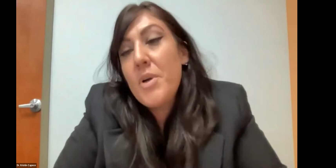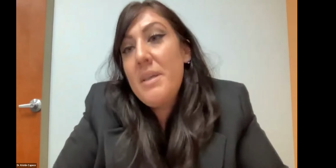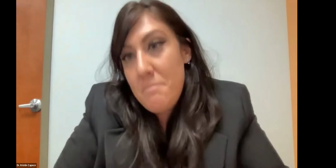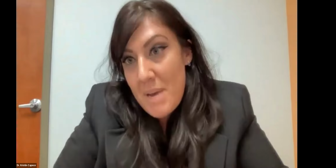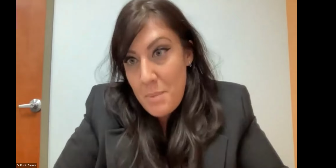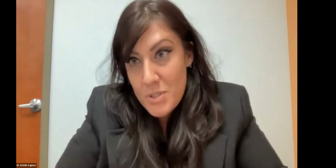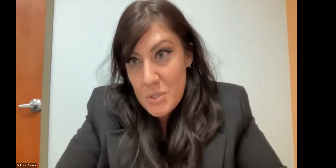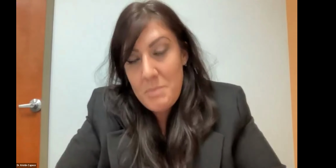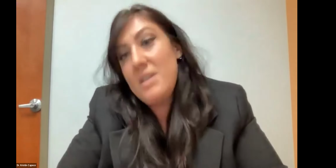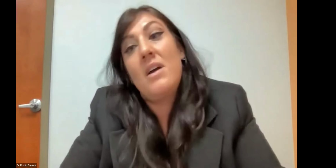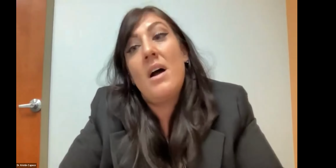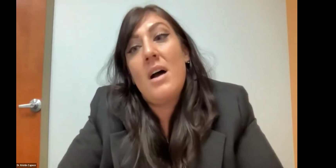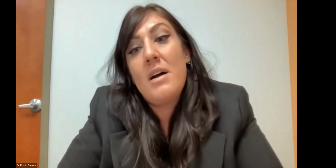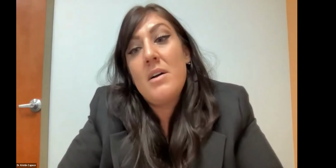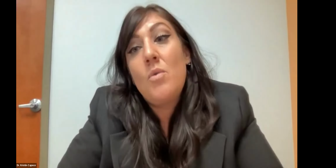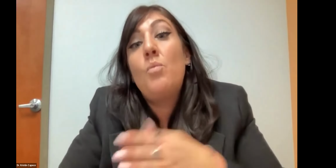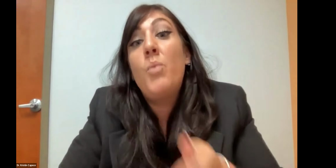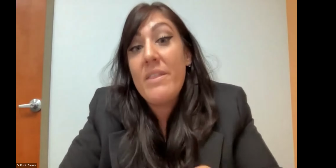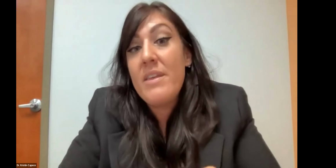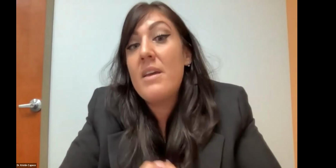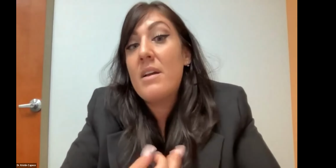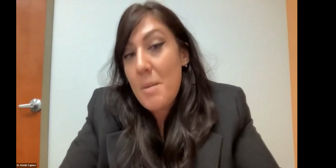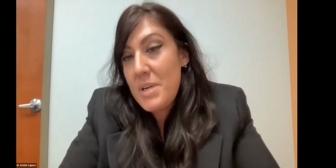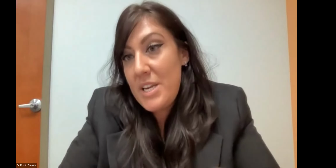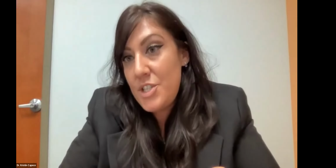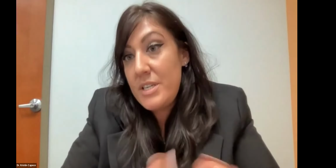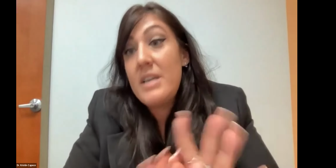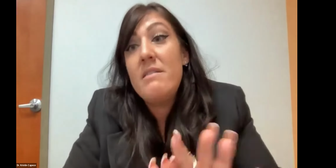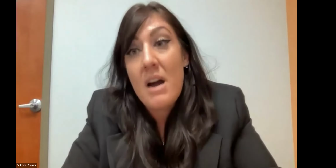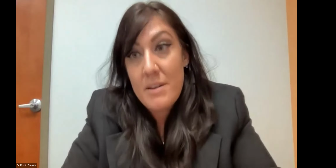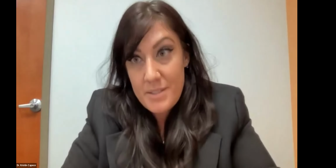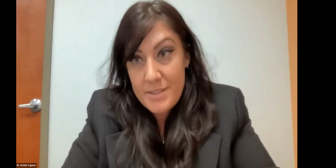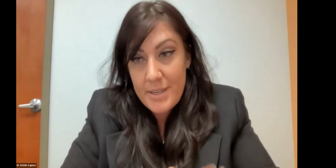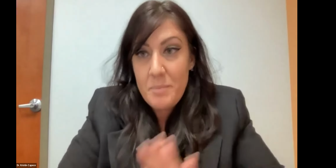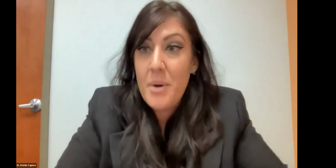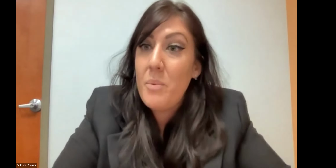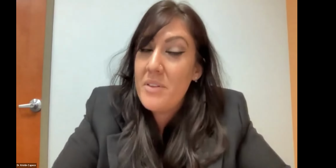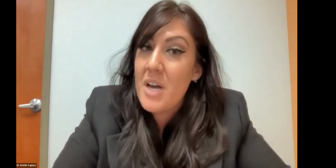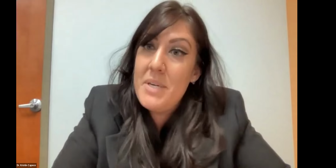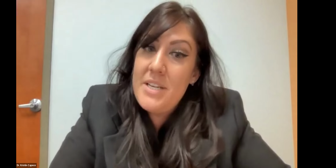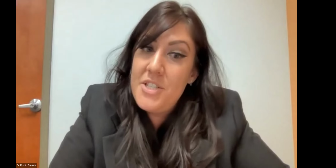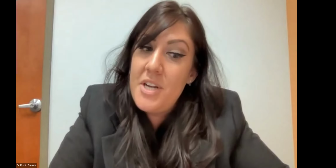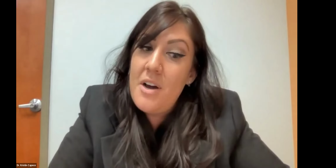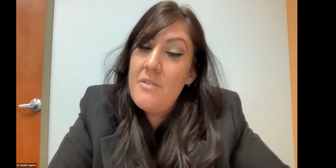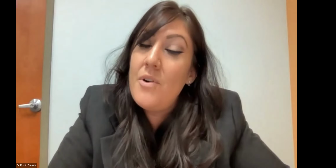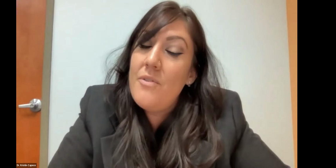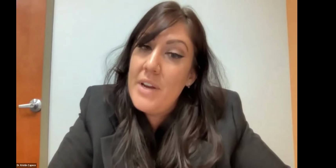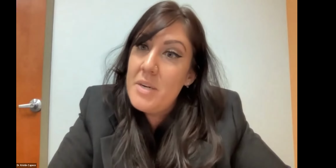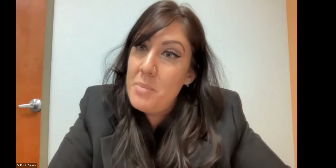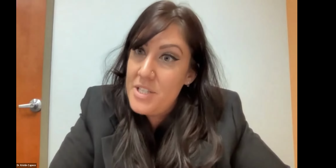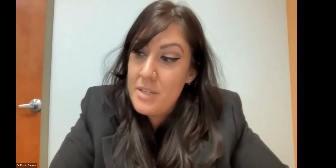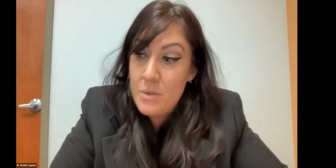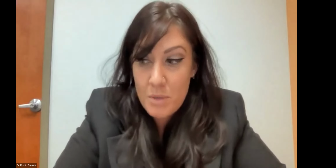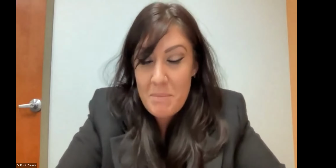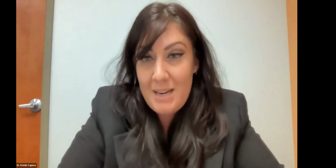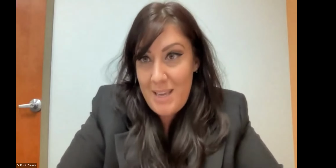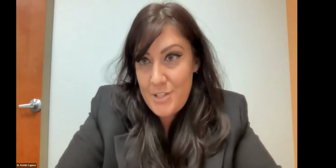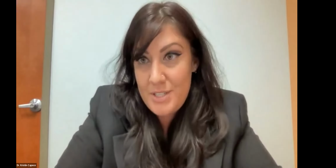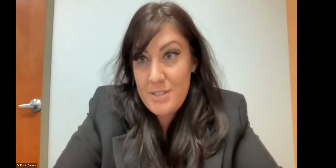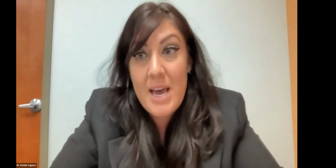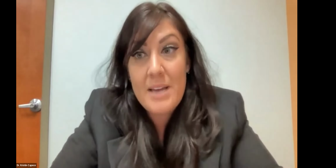with premenopausal women with combination, not necessary, but with combination of ovarian ablation